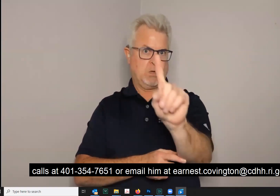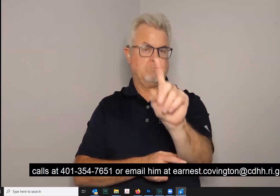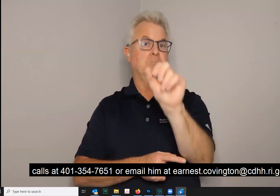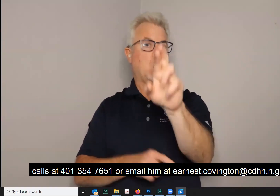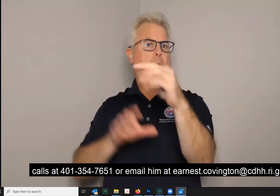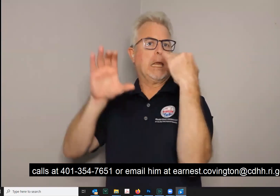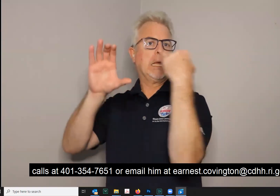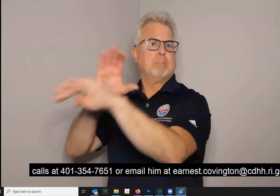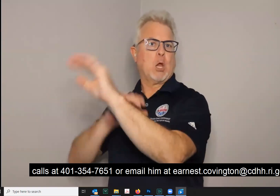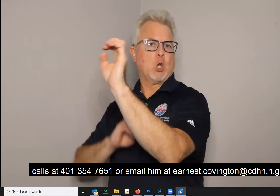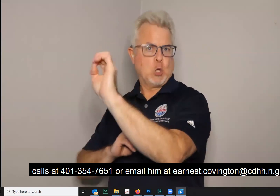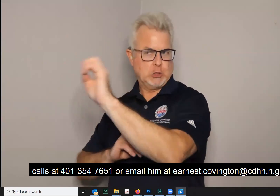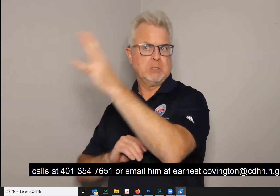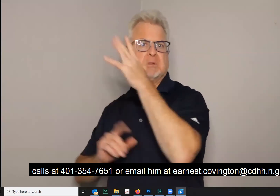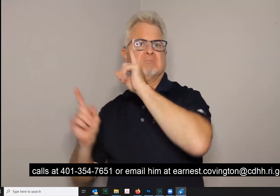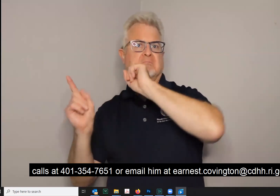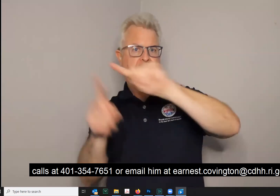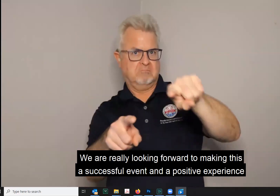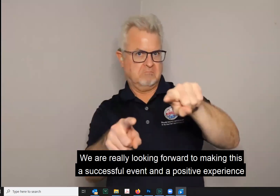401-354-7651 or email him at